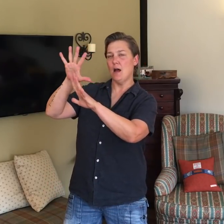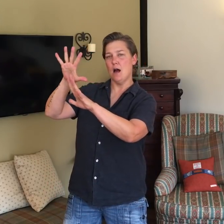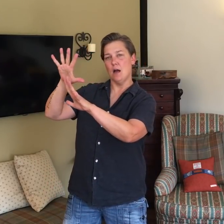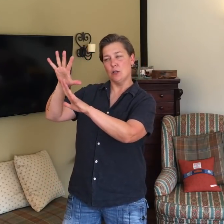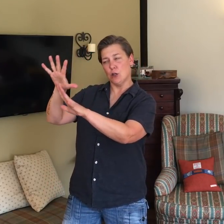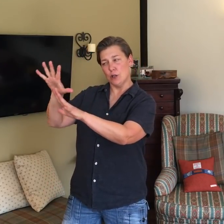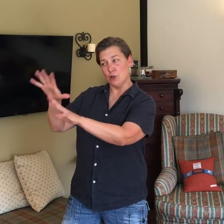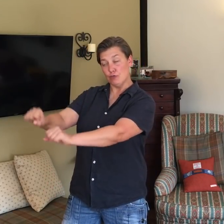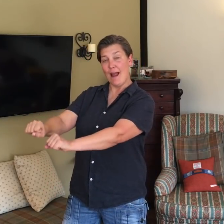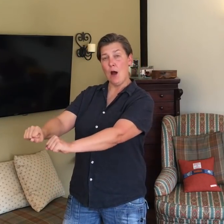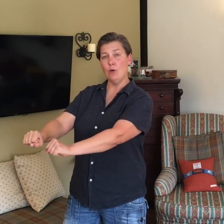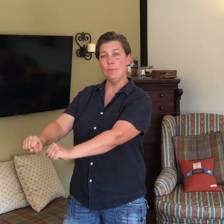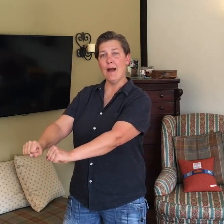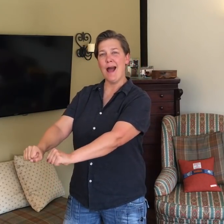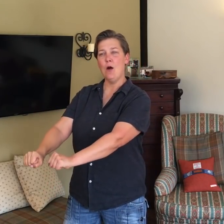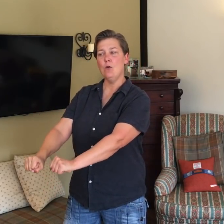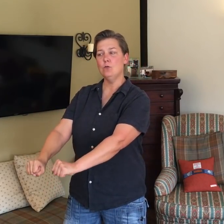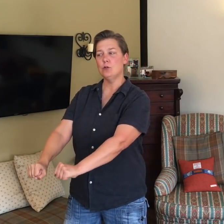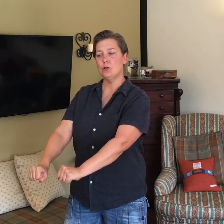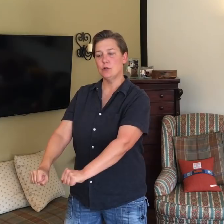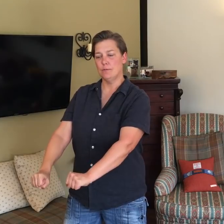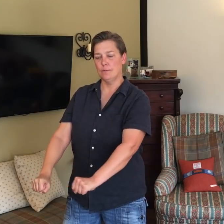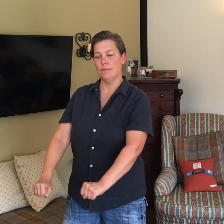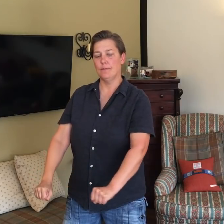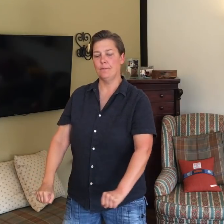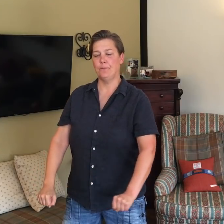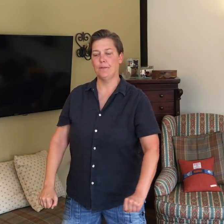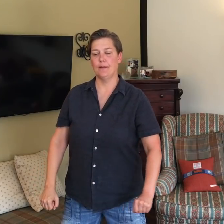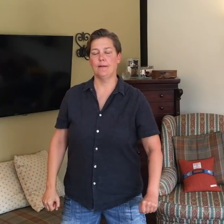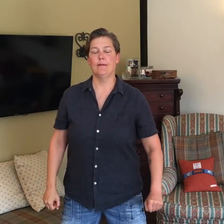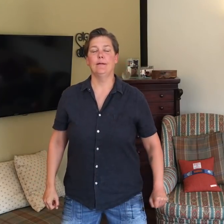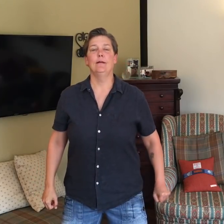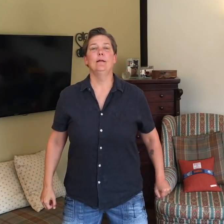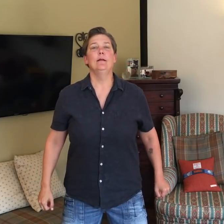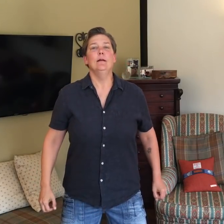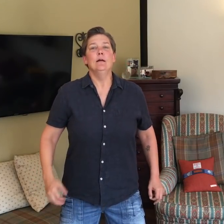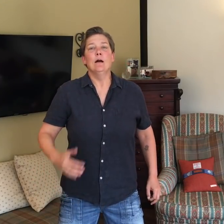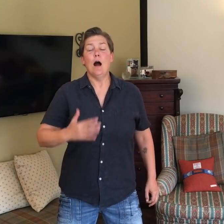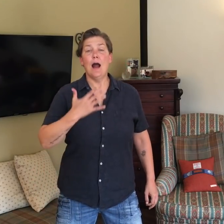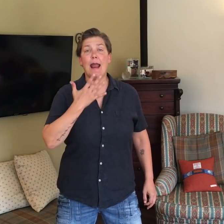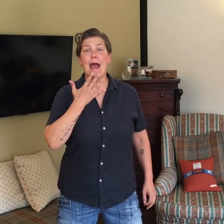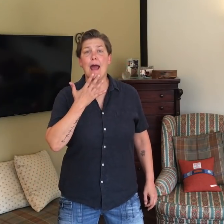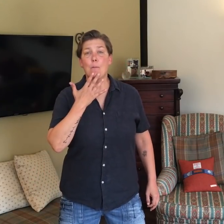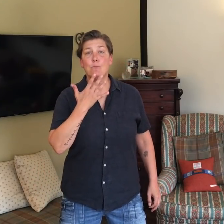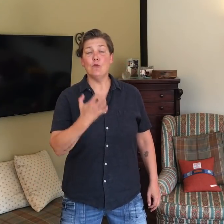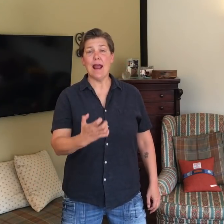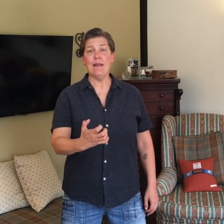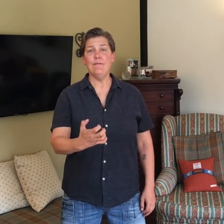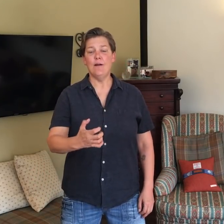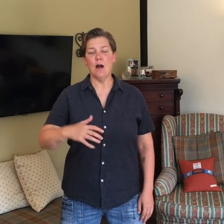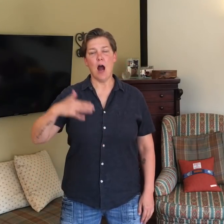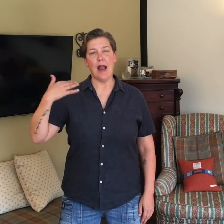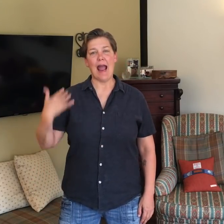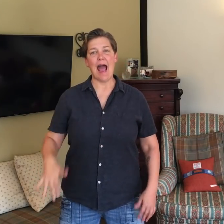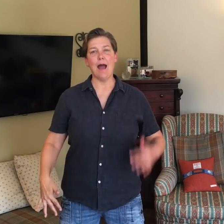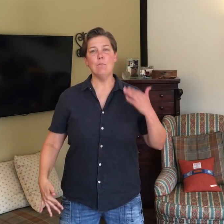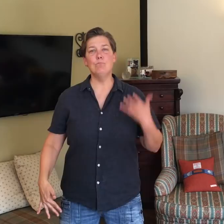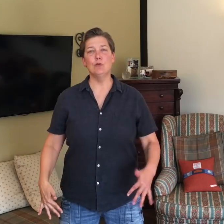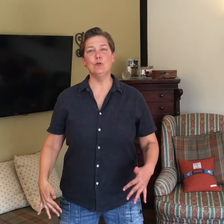a flood, gonna drown them out. I am brave, I am